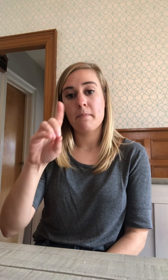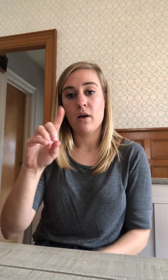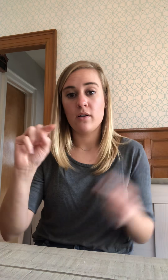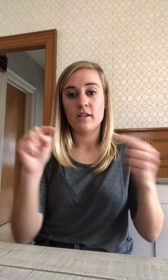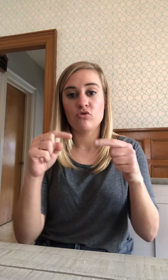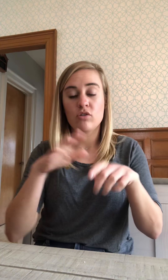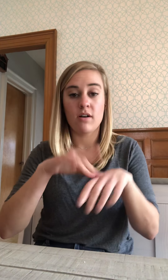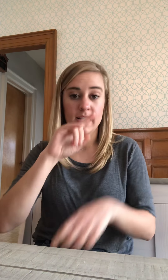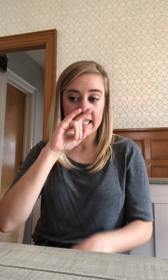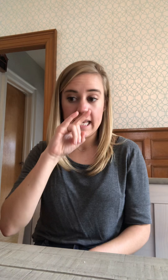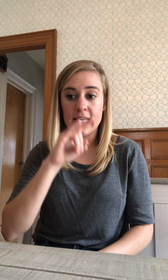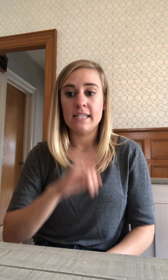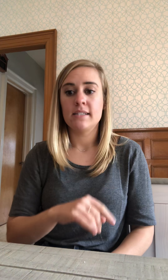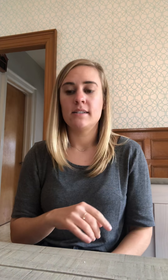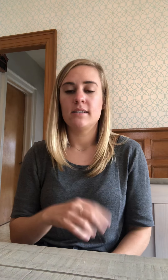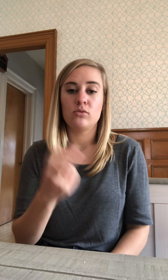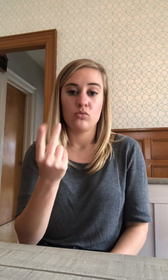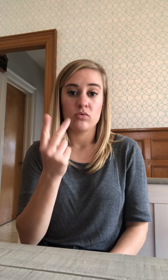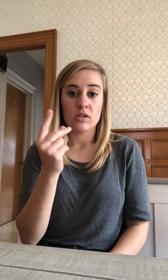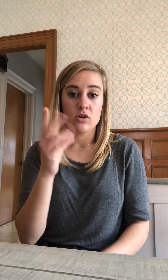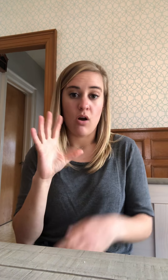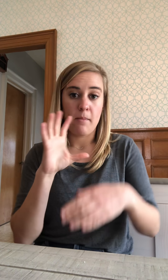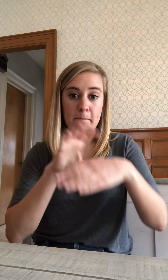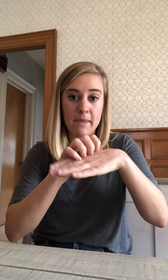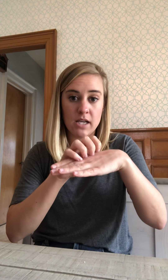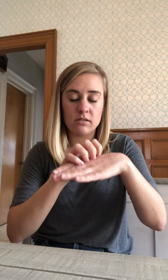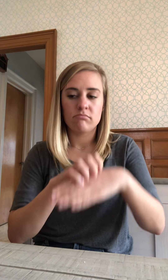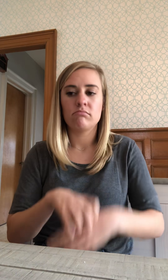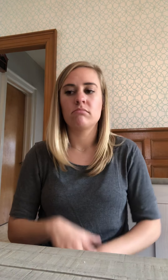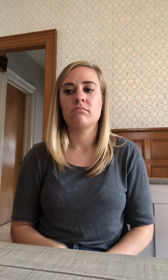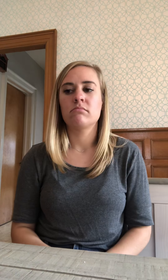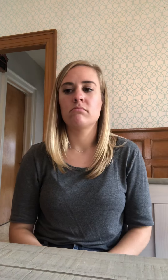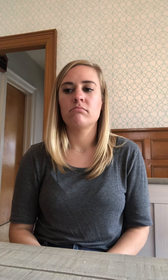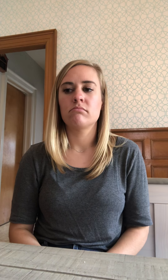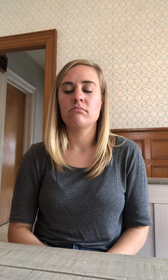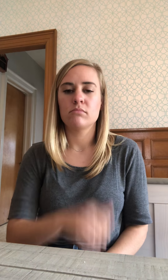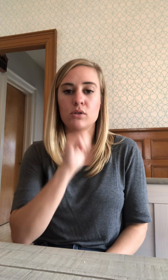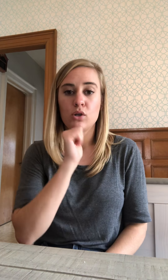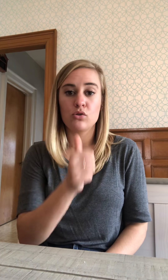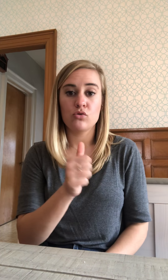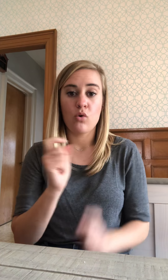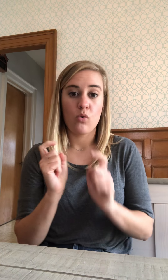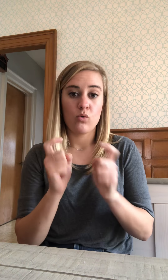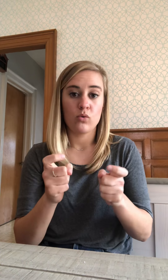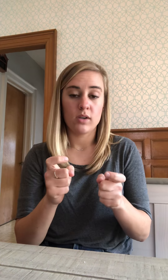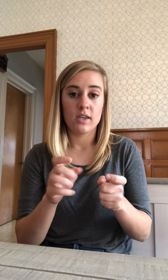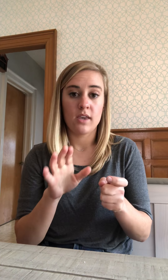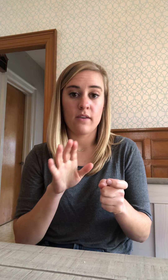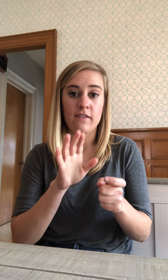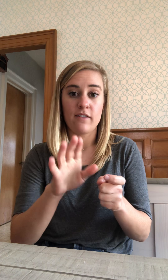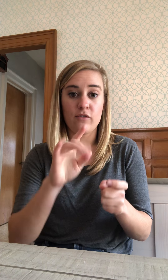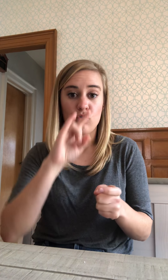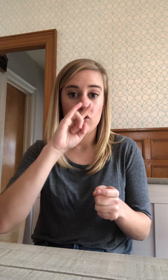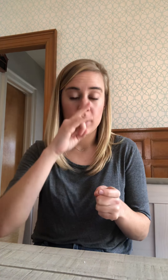This was a dog bite. Do not give your kid a towel with a knot in it and tell him to go play with the pit